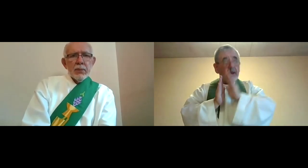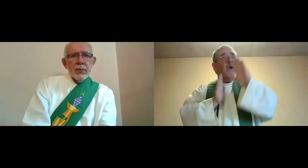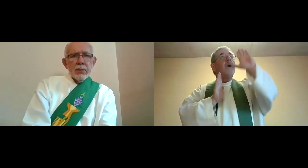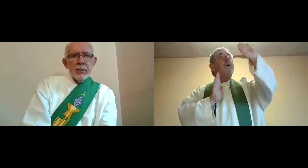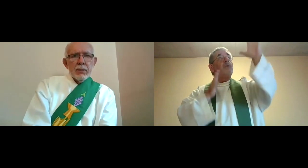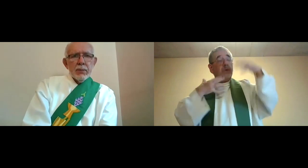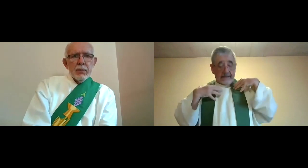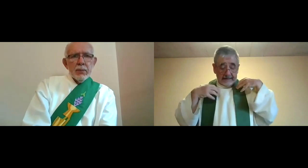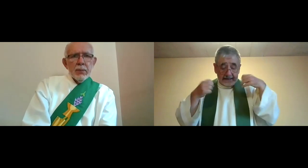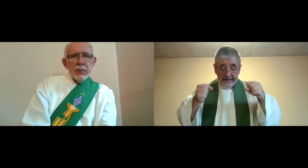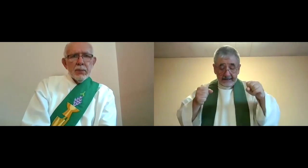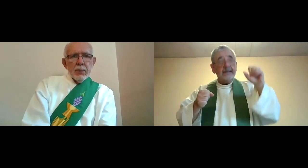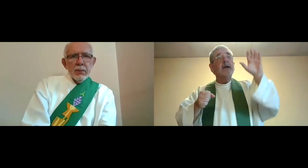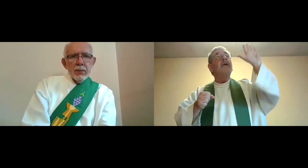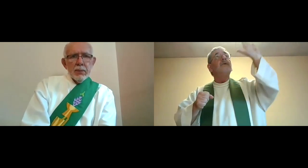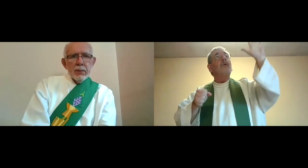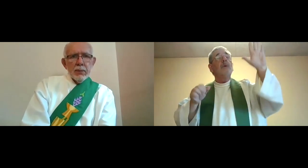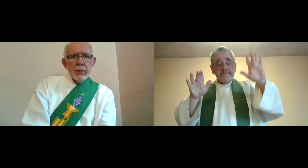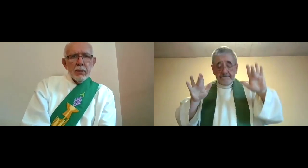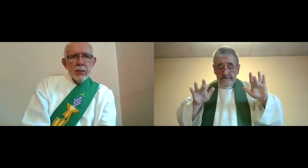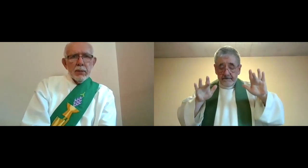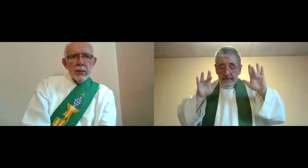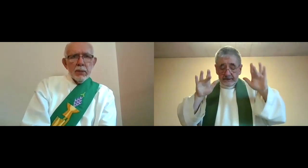Complete within us, O Lord, we pray,